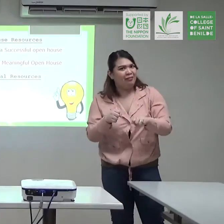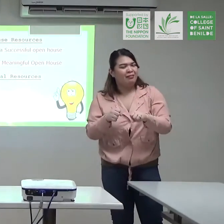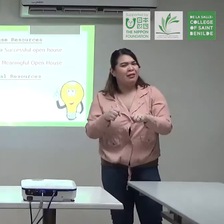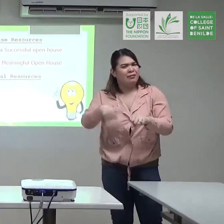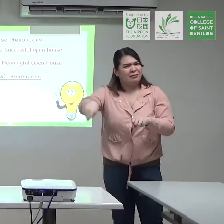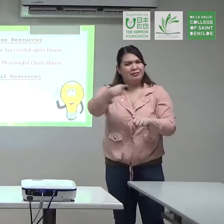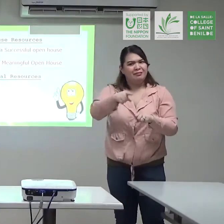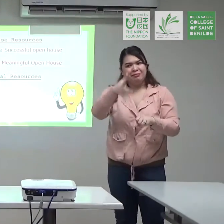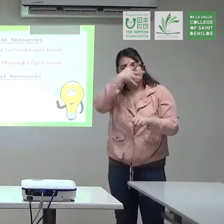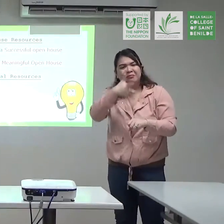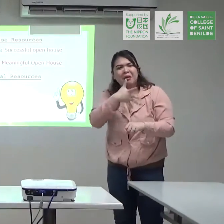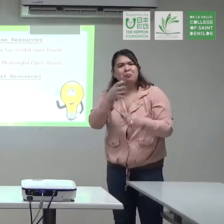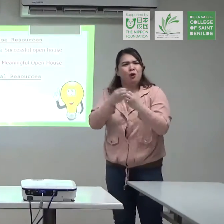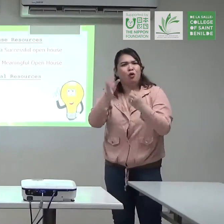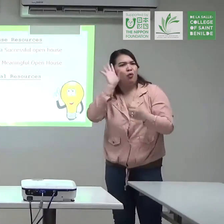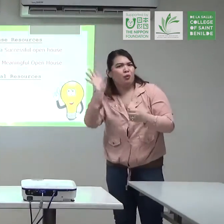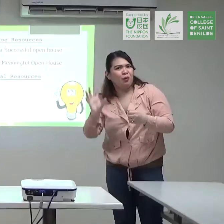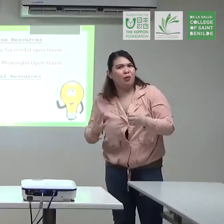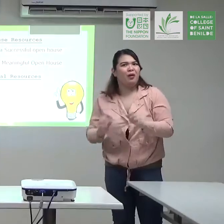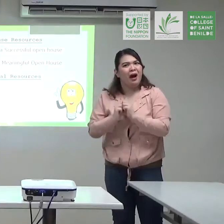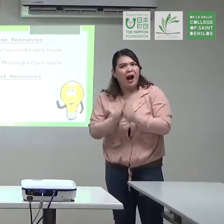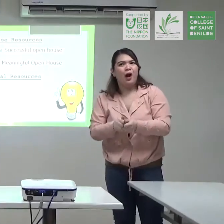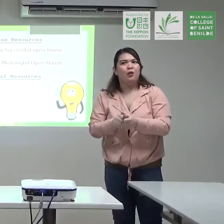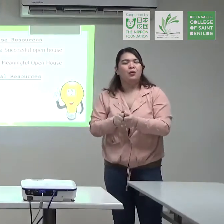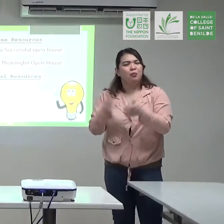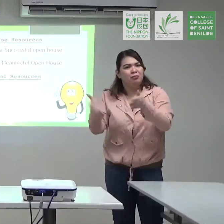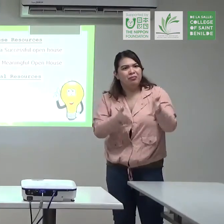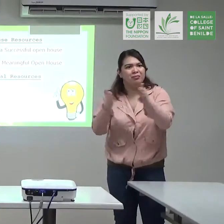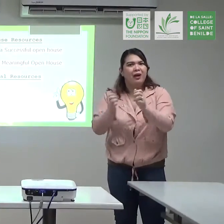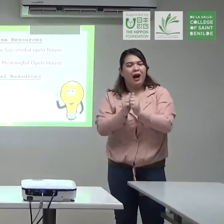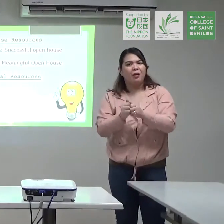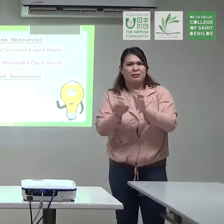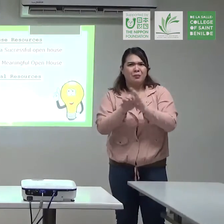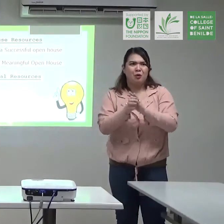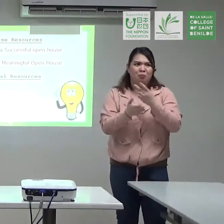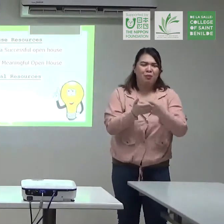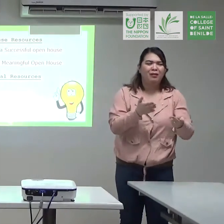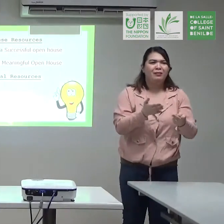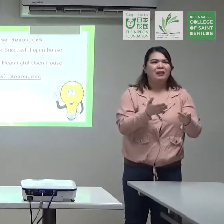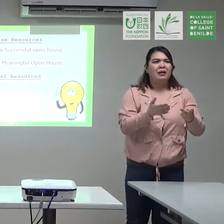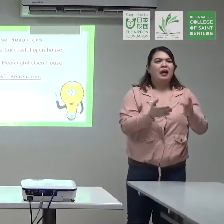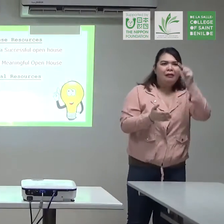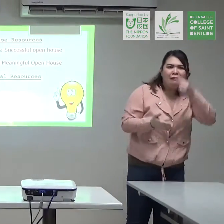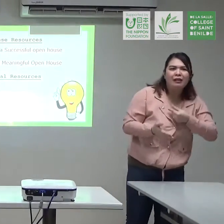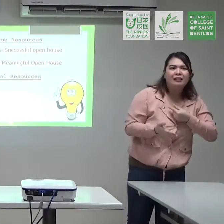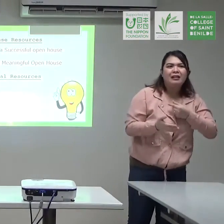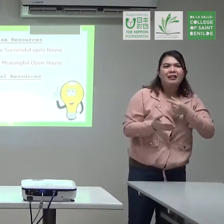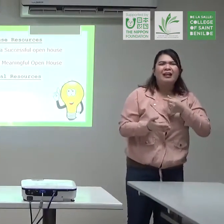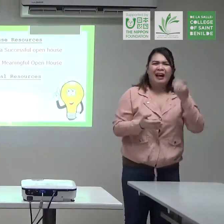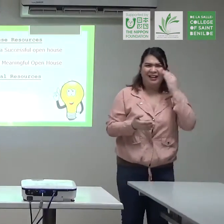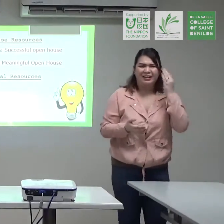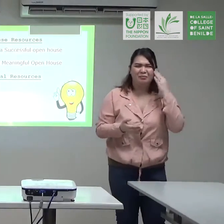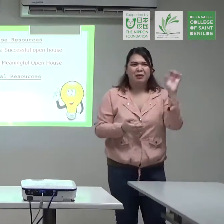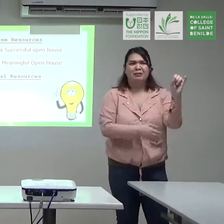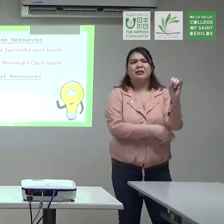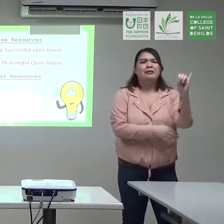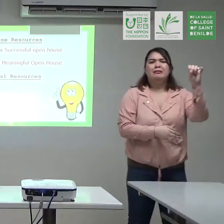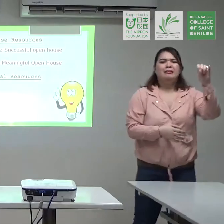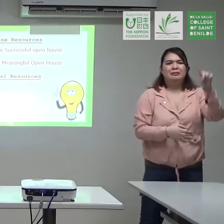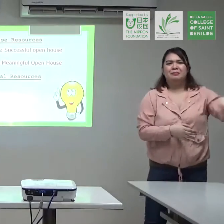can be more creative if failing to greet, kasi sila naman, masyado silang social, diba? They're very